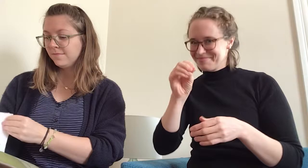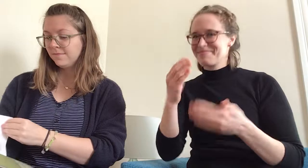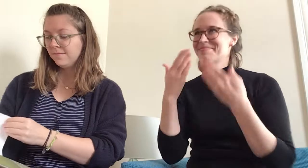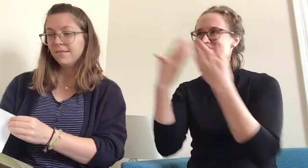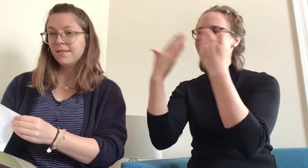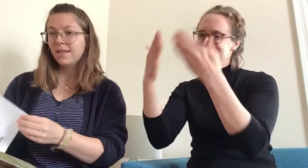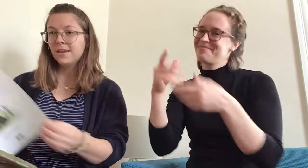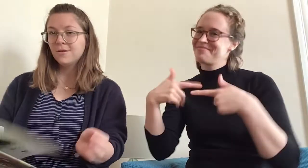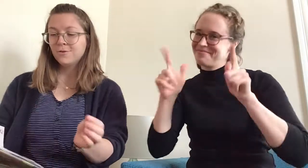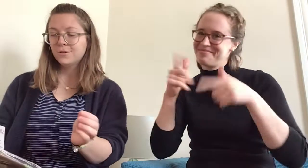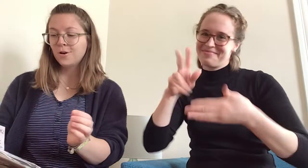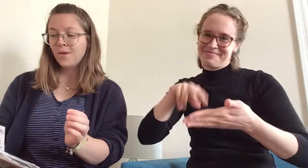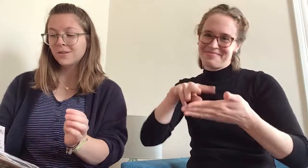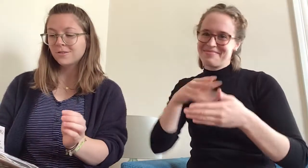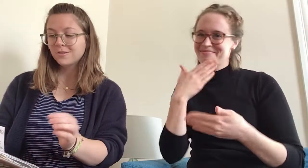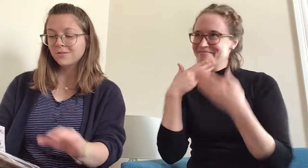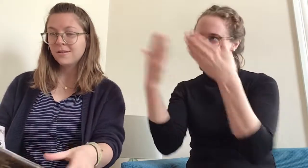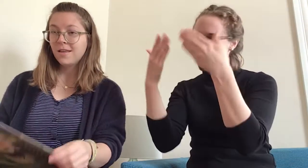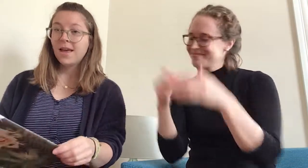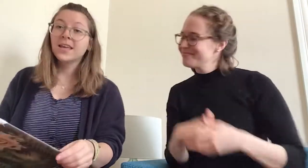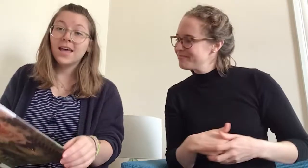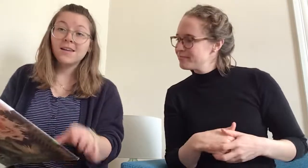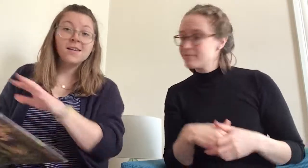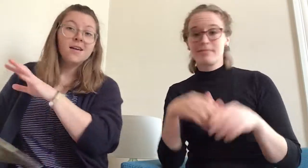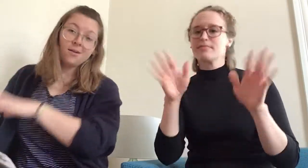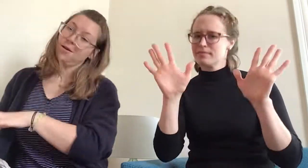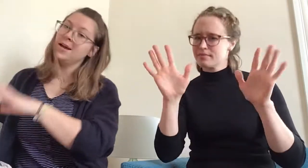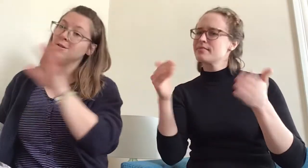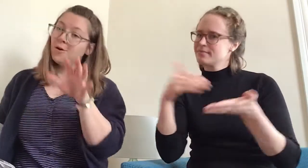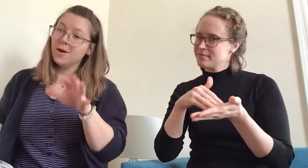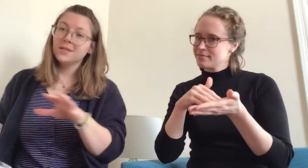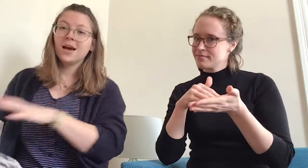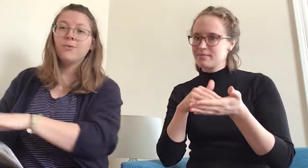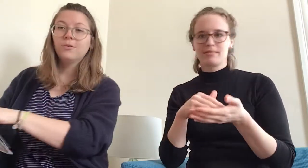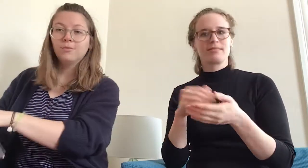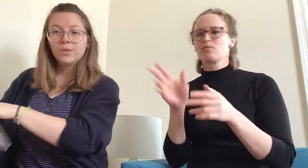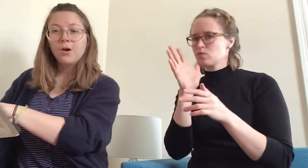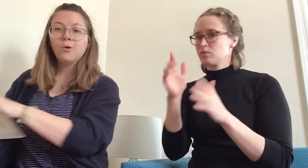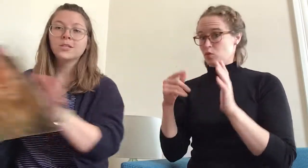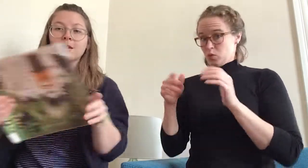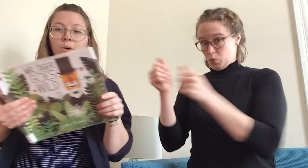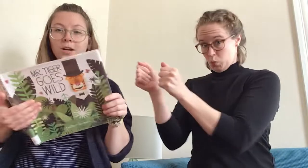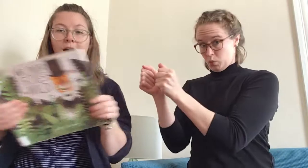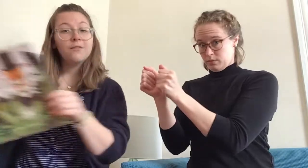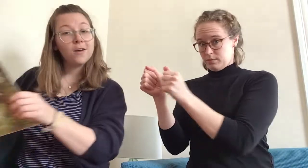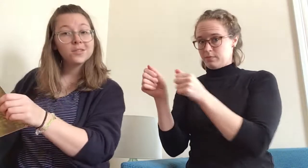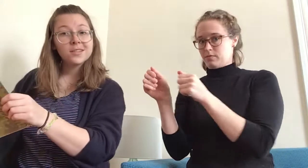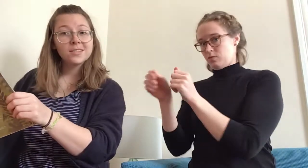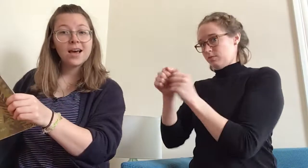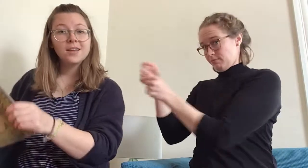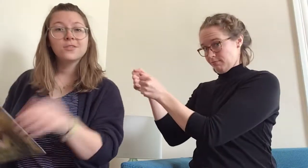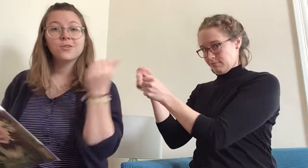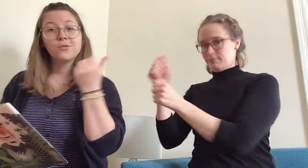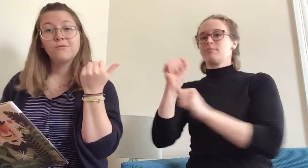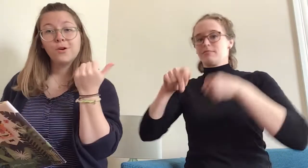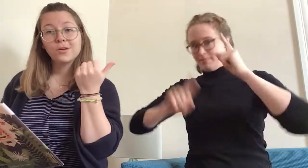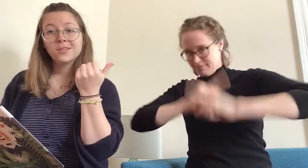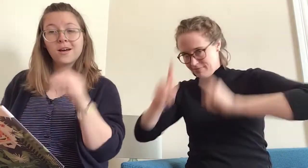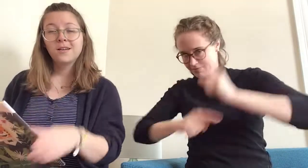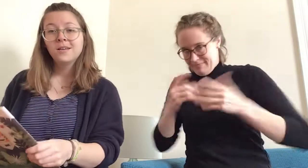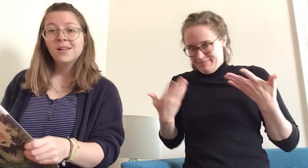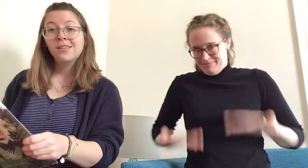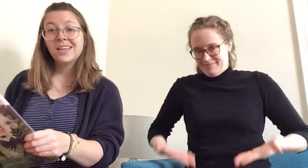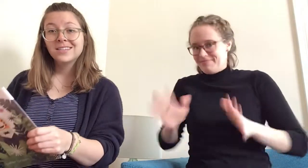this. Thank you so much. And again, as always, I will be holding the book kind of off to the side so that you can